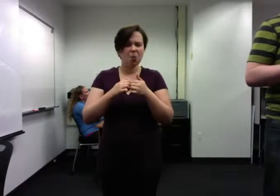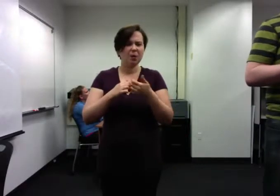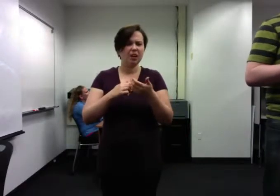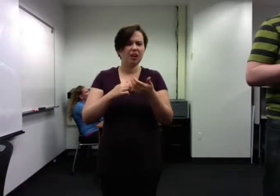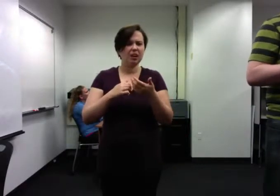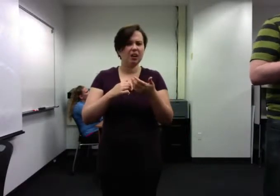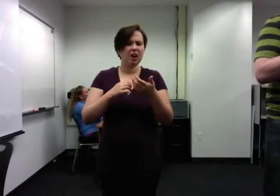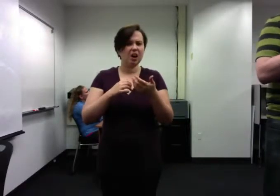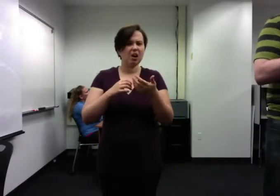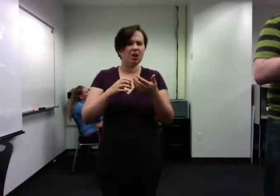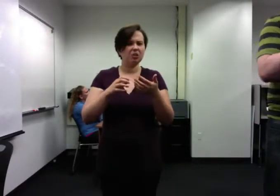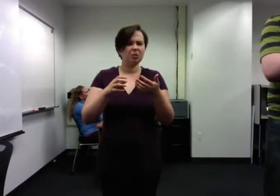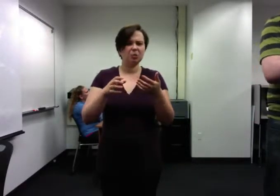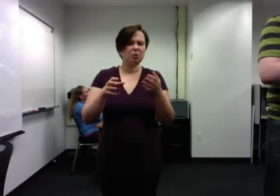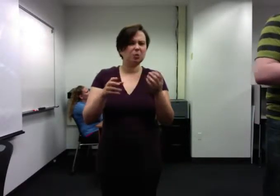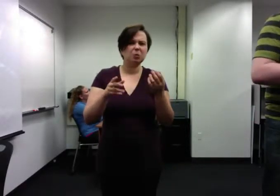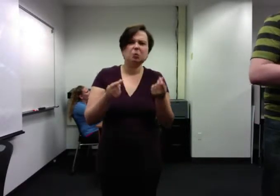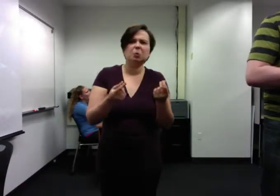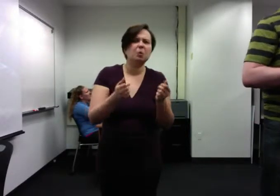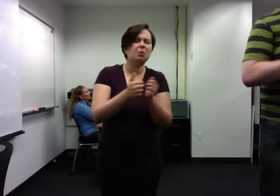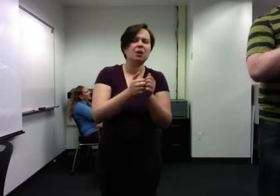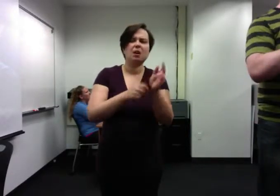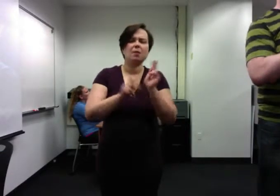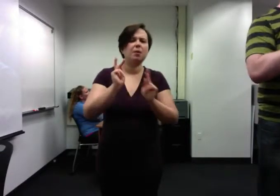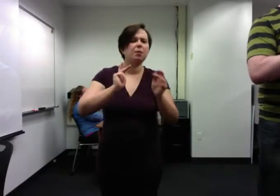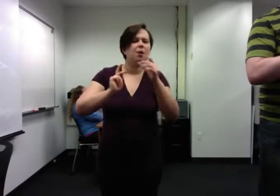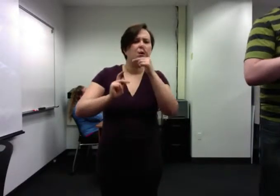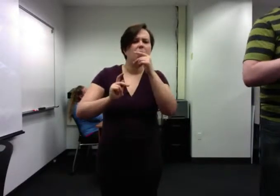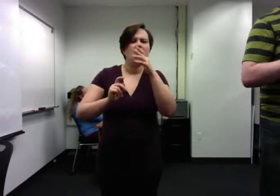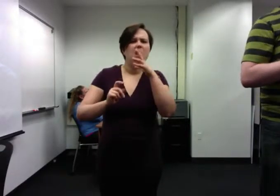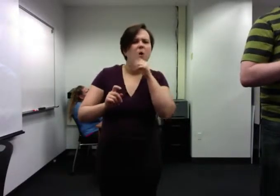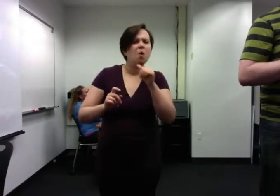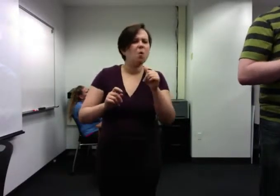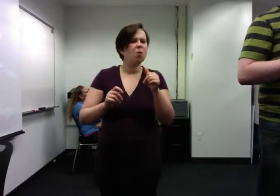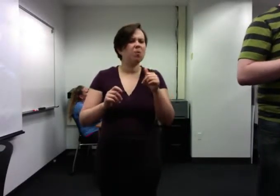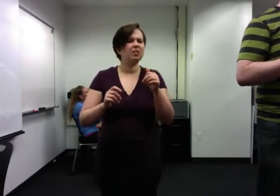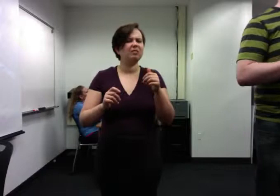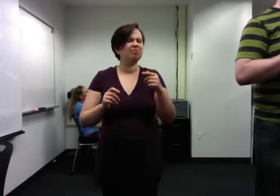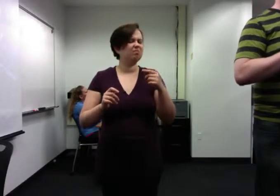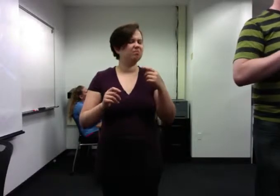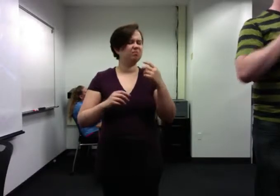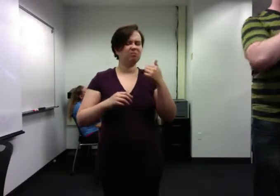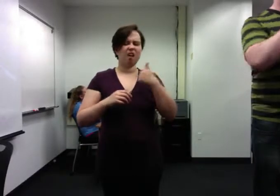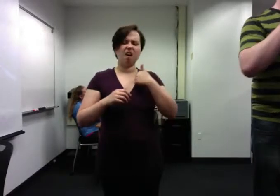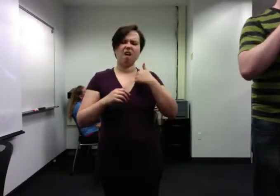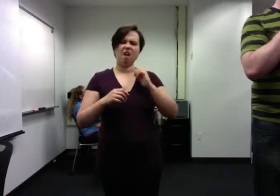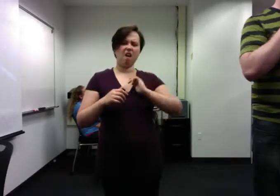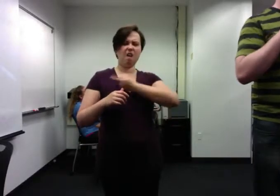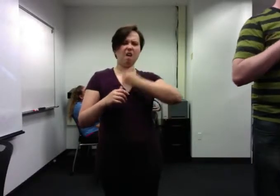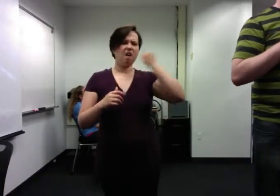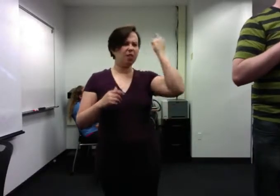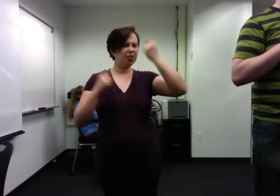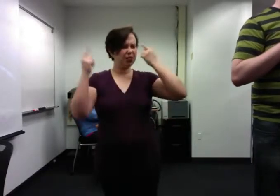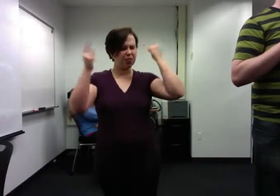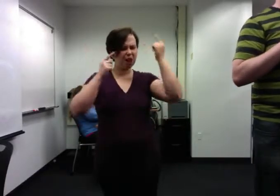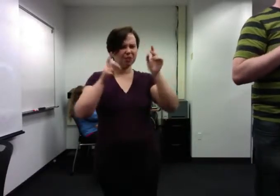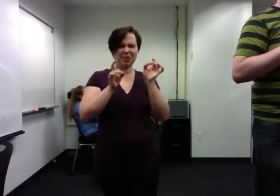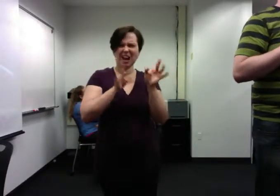and how we feel about them, and how we really we're a society that detests anything old. We don't want it around. We tear it